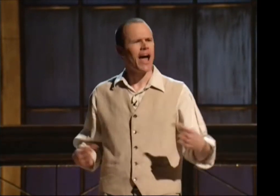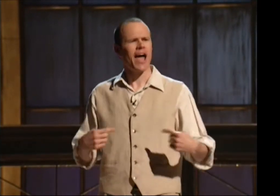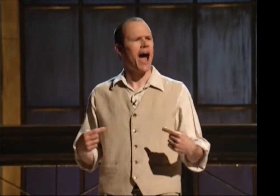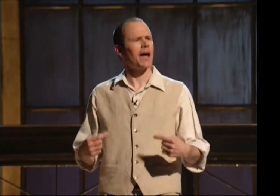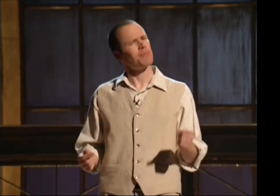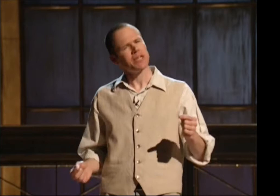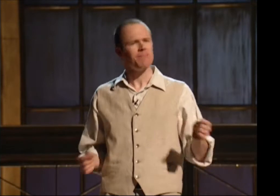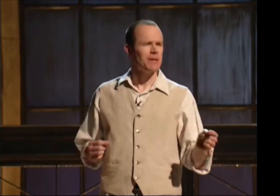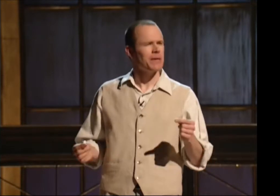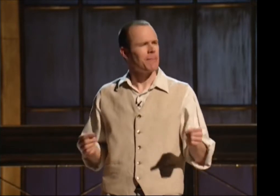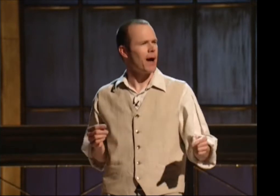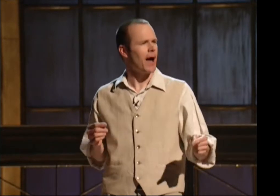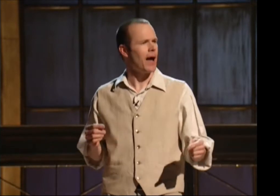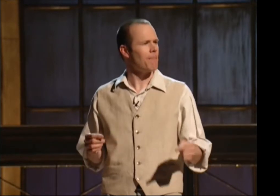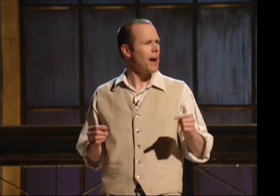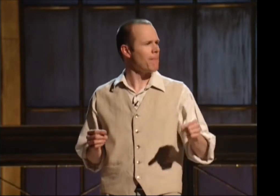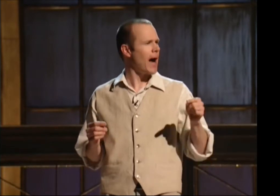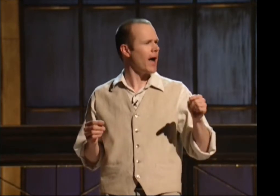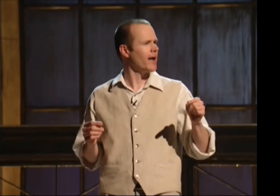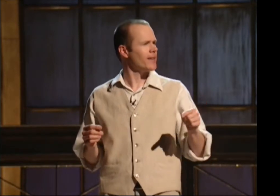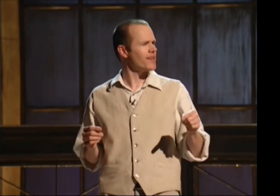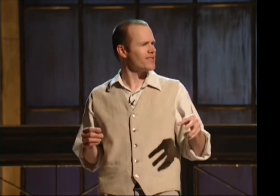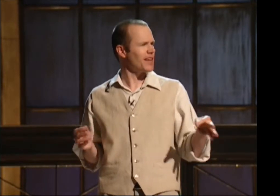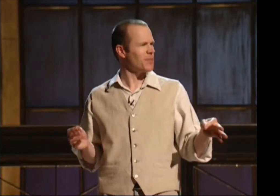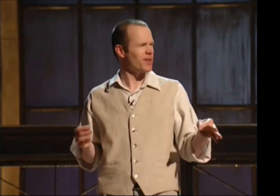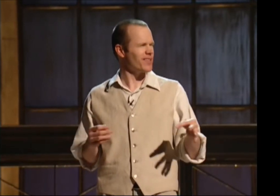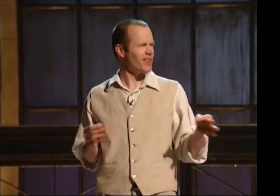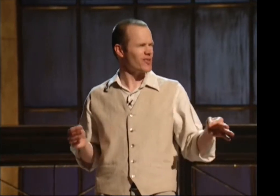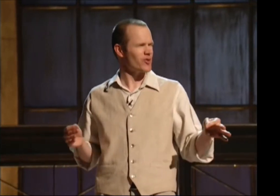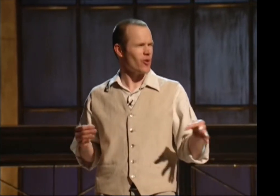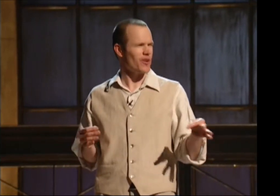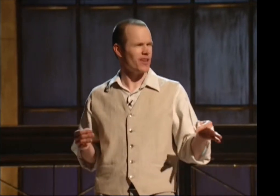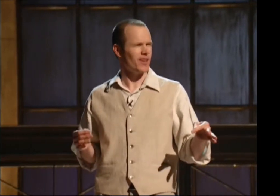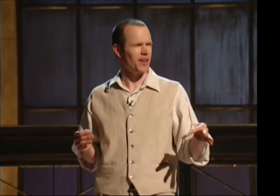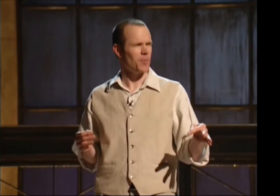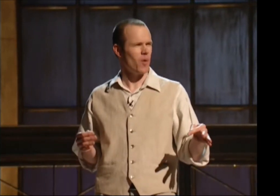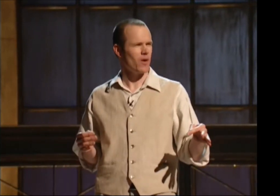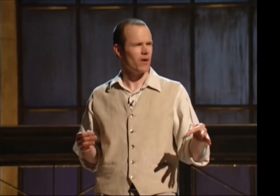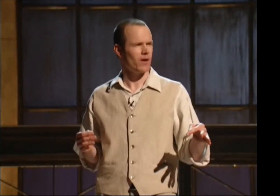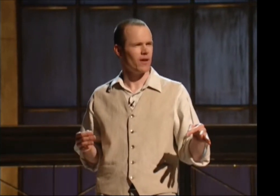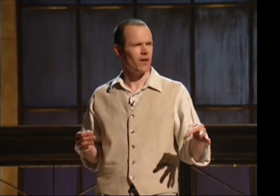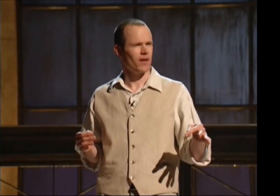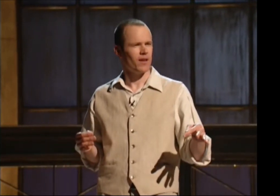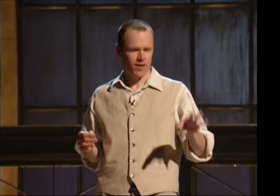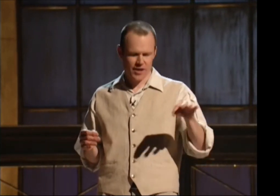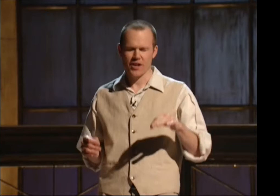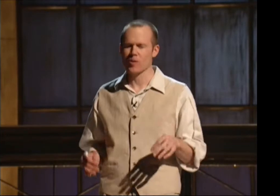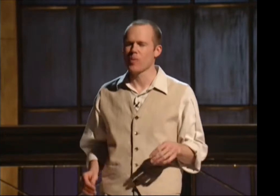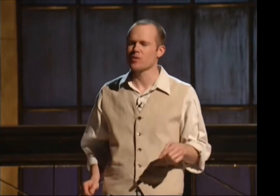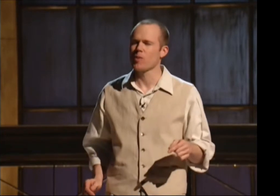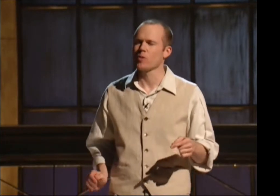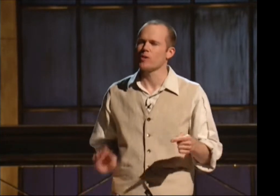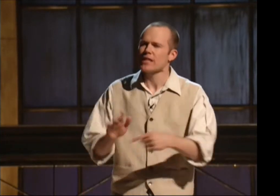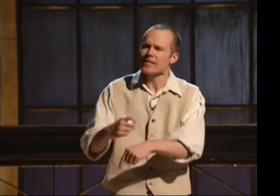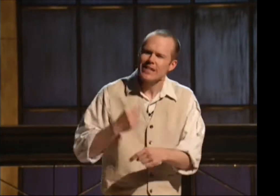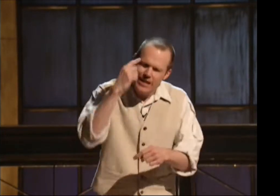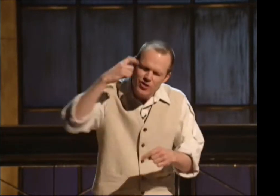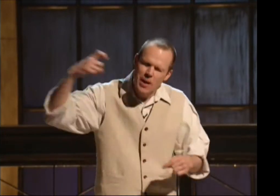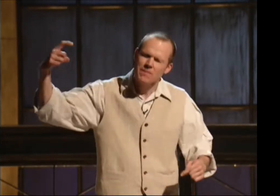I, me, my. Doesn't anybody tell a story anymore? And another poet's poem goes, "Last night I dreamt